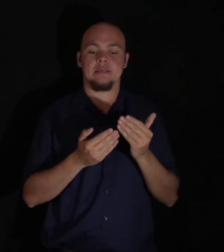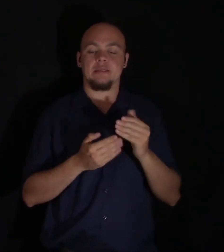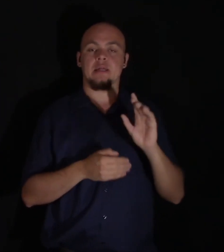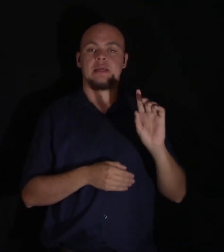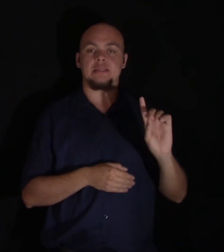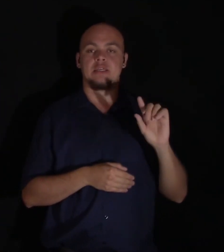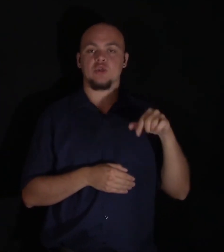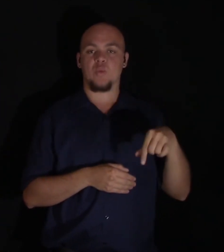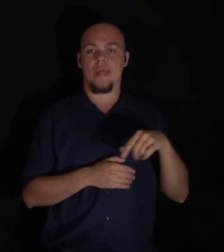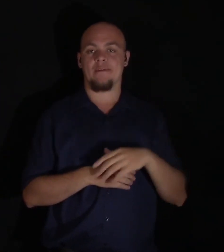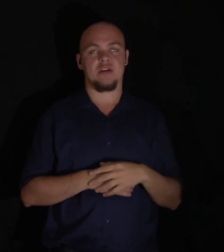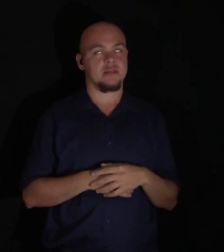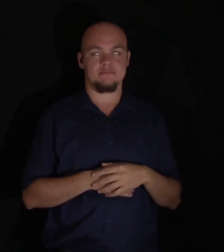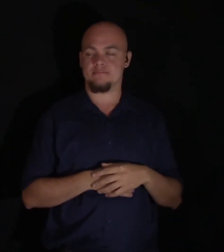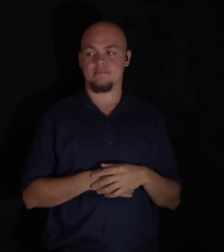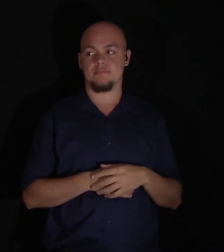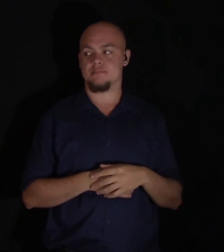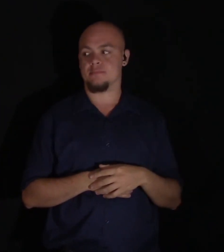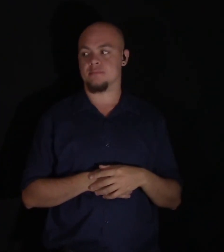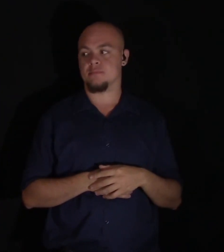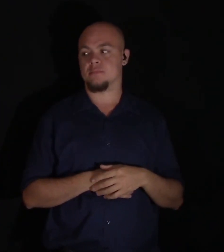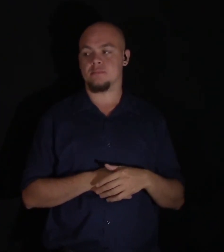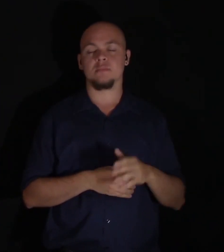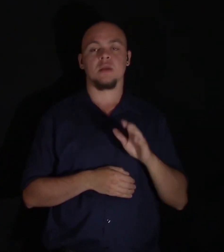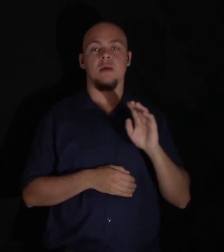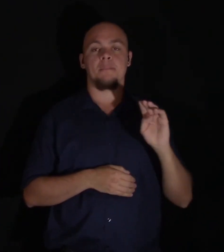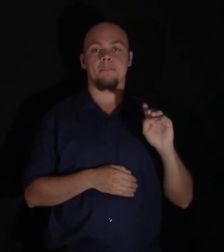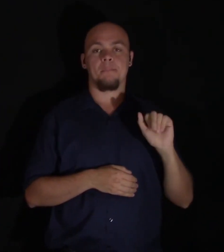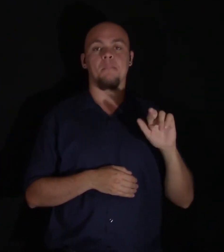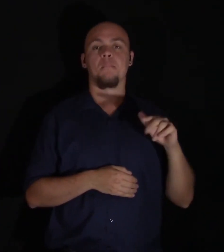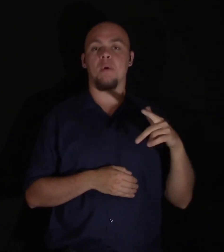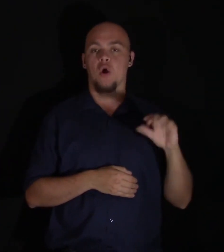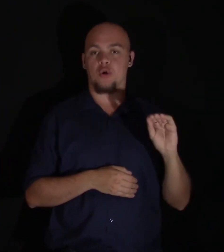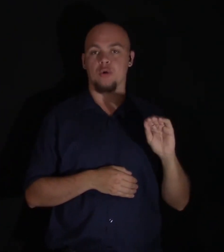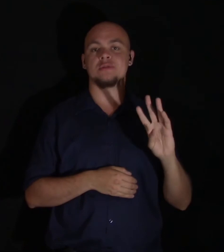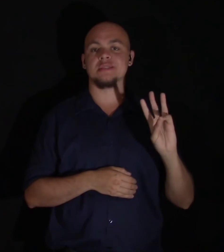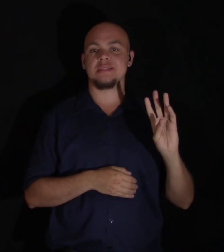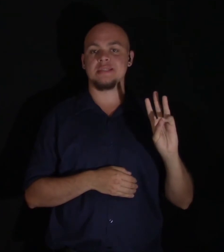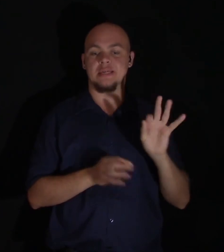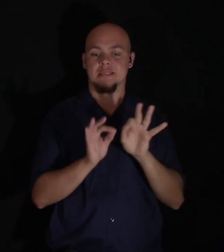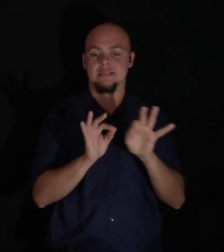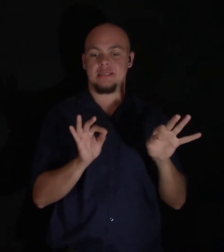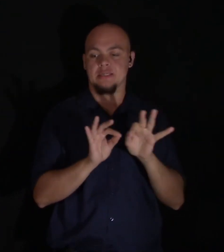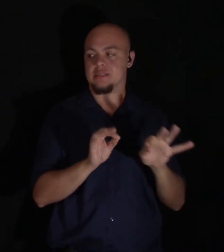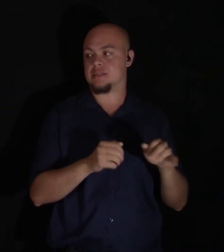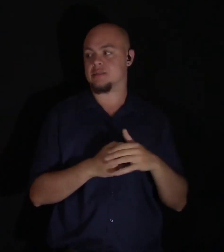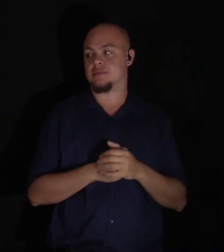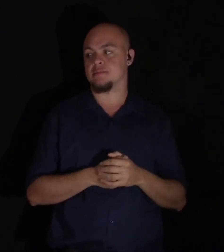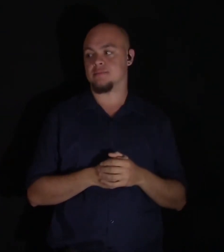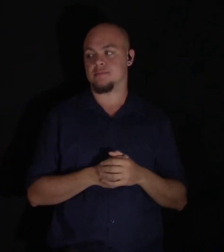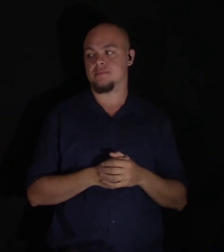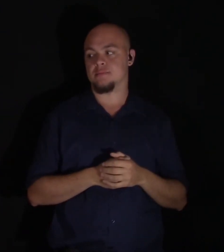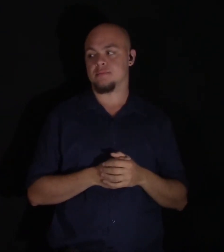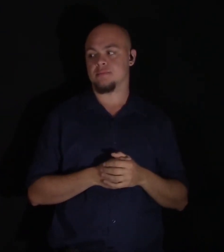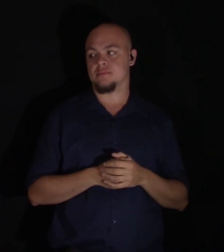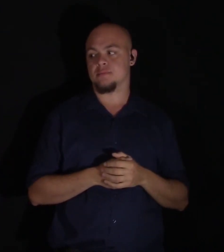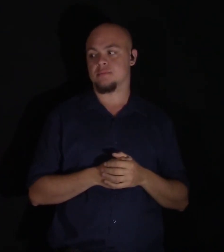disqualify. Here are Margot's 6 sentences.